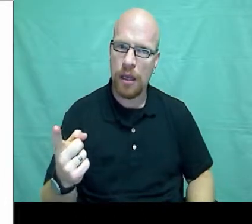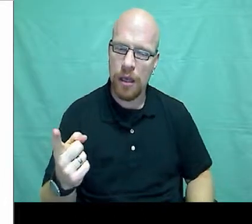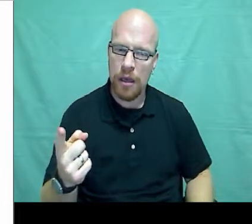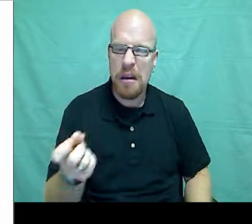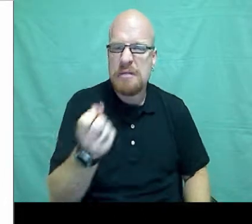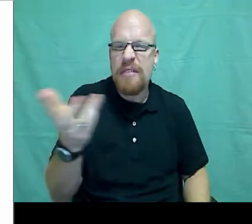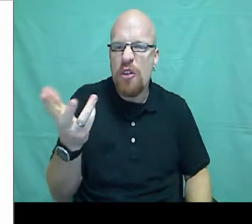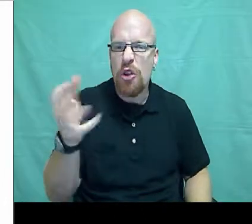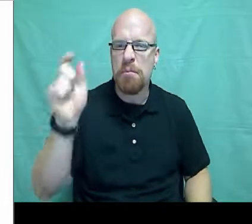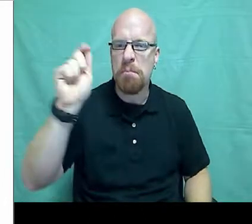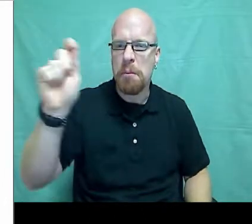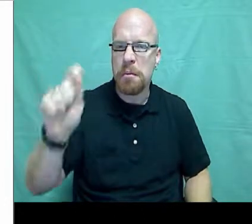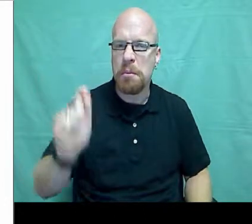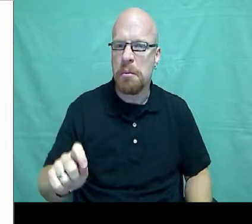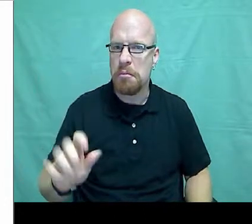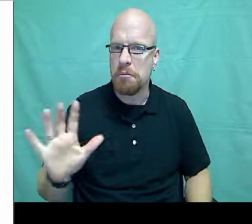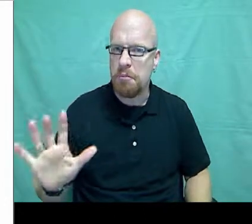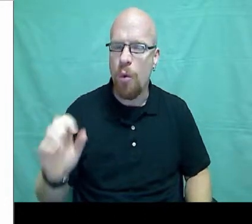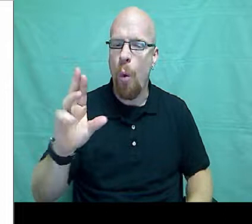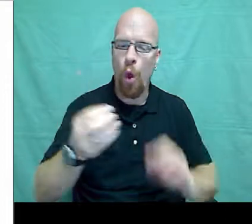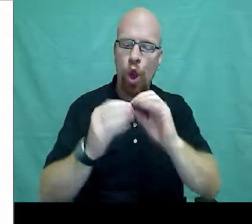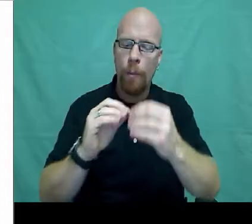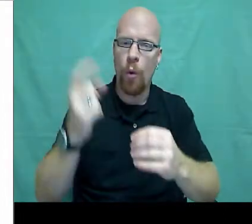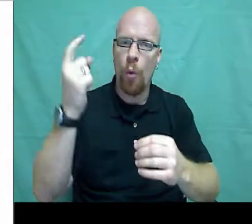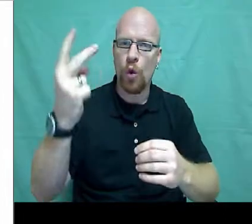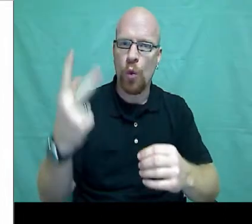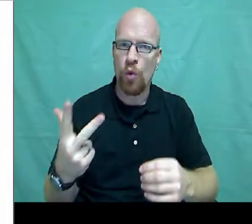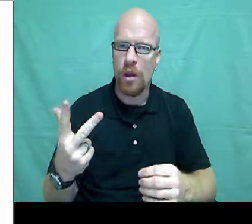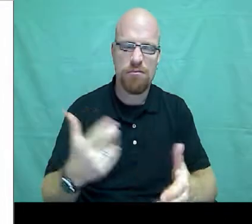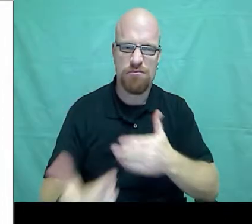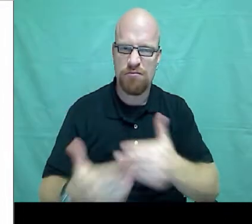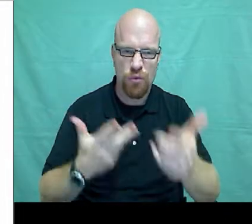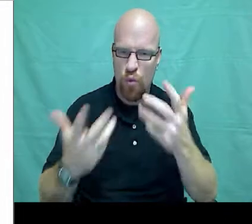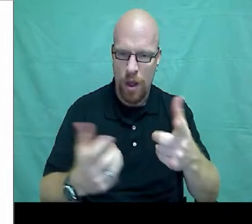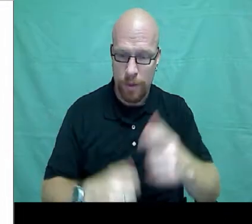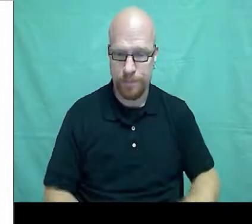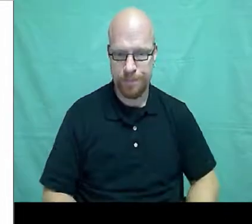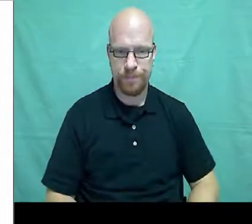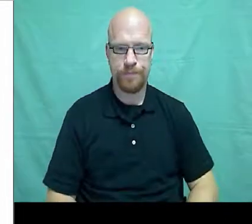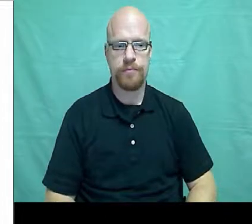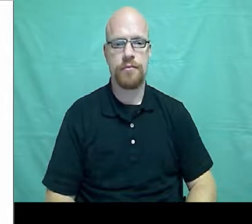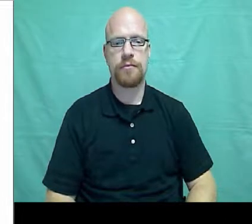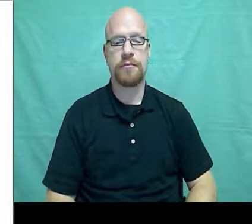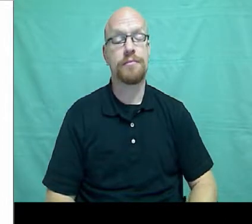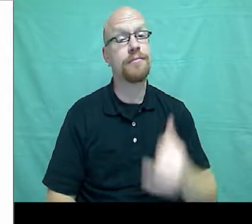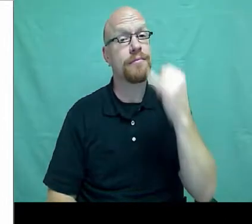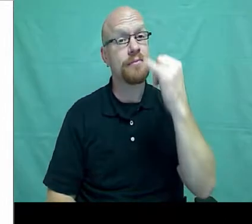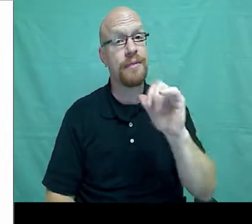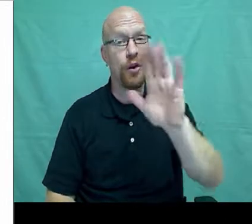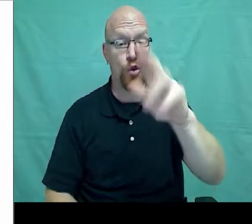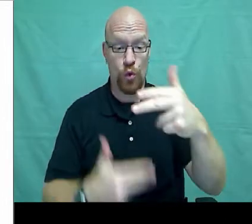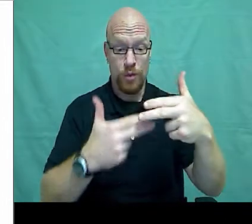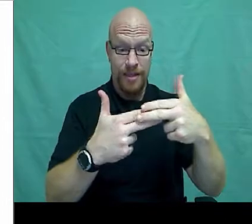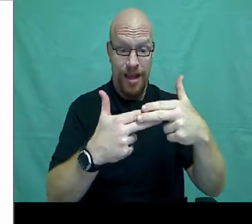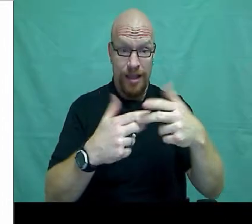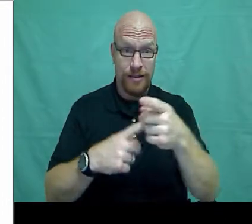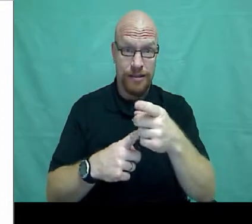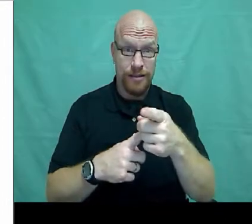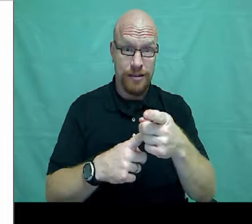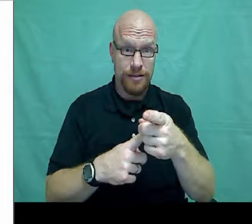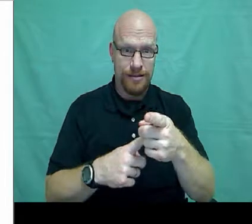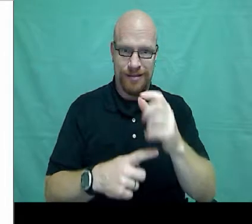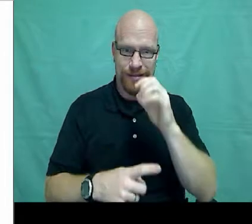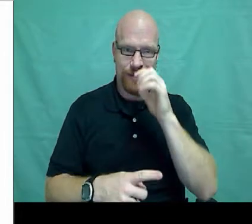on different subtopics. You can use bullets or numbers 1, 2, and 3. It's up to you. Now,